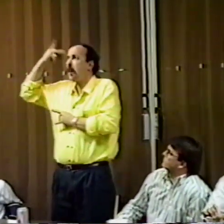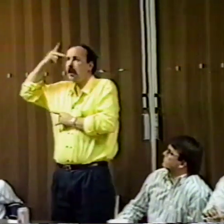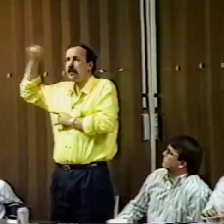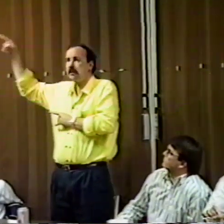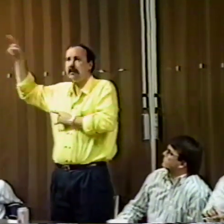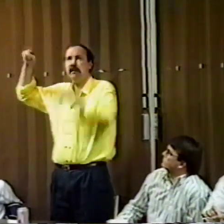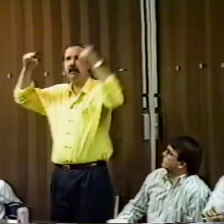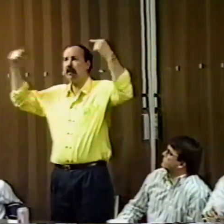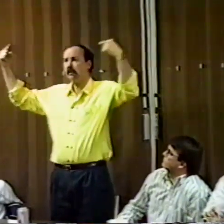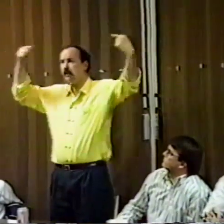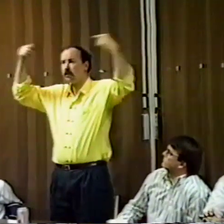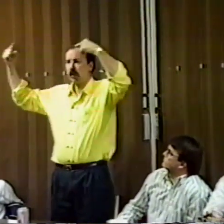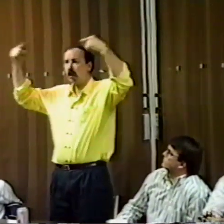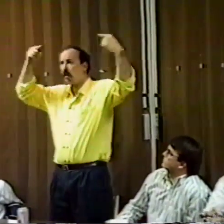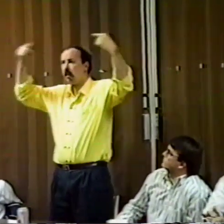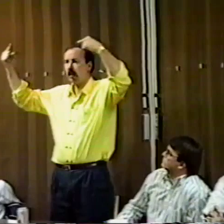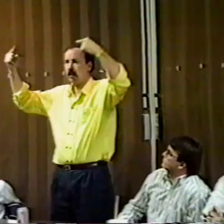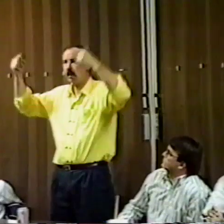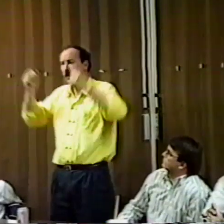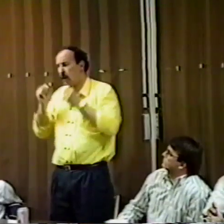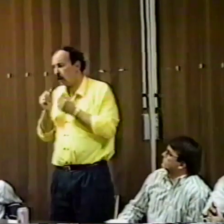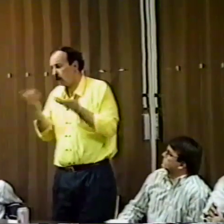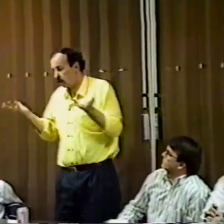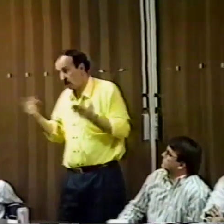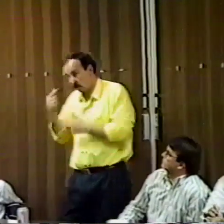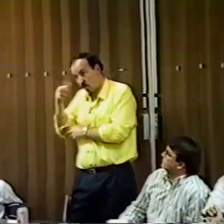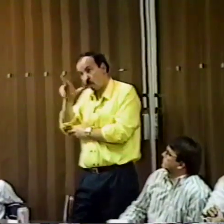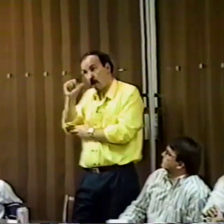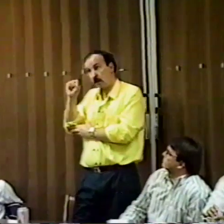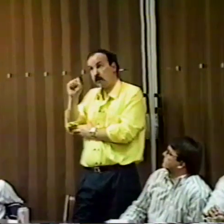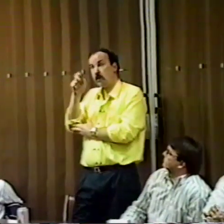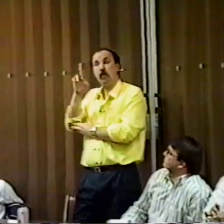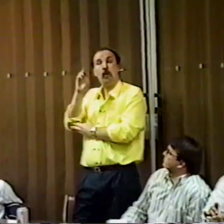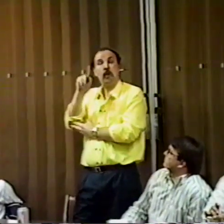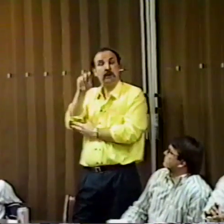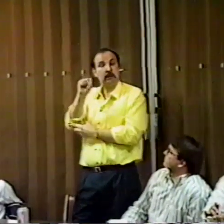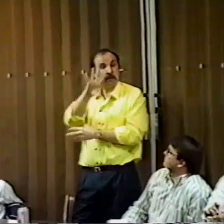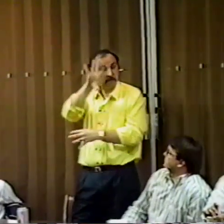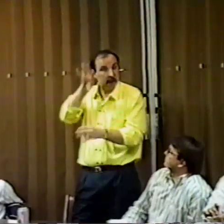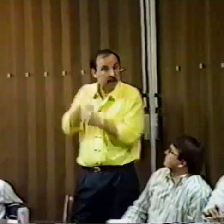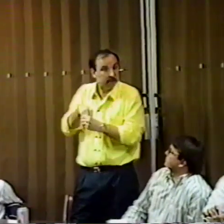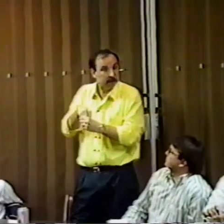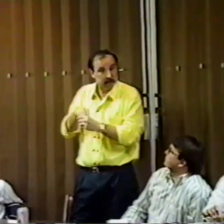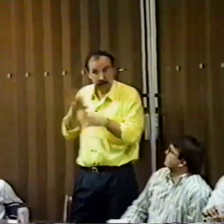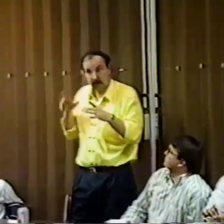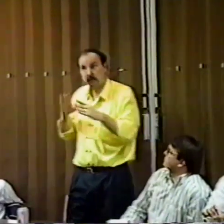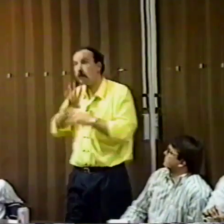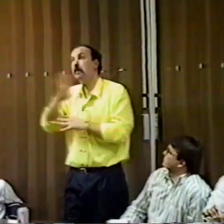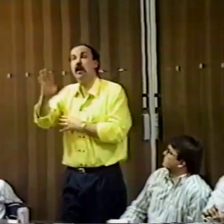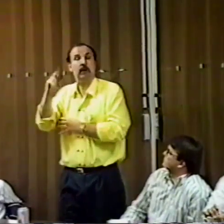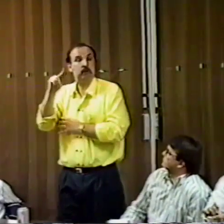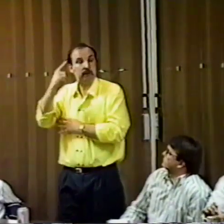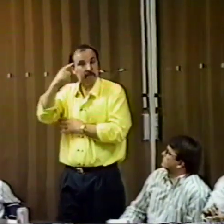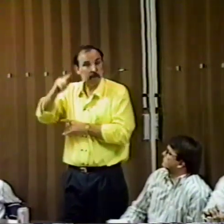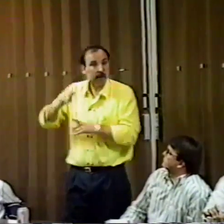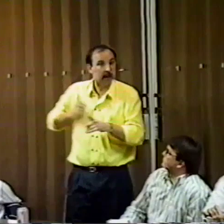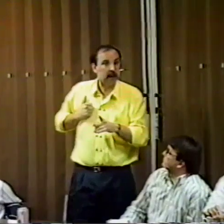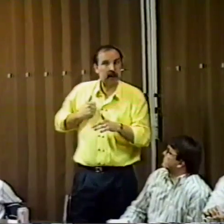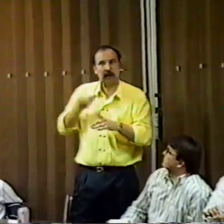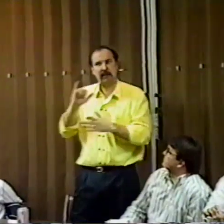the politicians still arguing about this? Grassroots Canadians, the ones that are speaking out, are showing